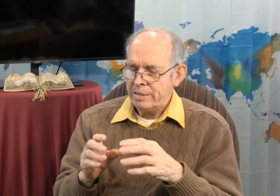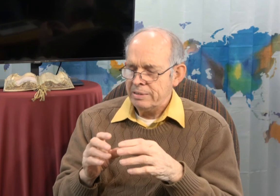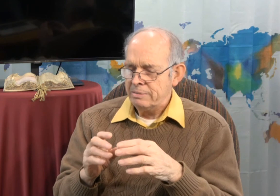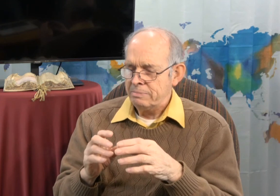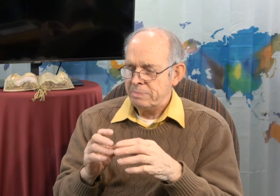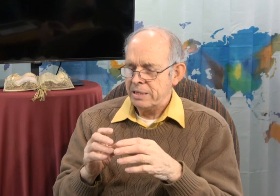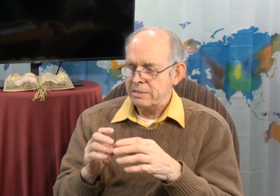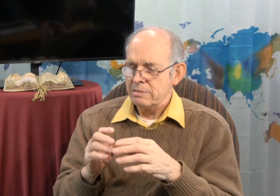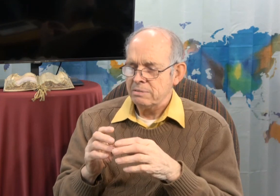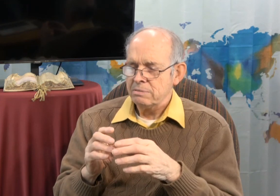Bless.